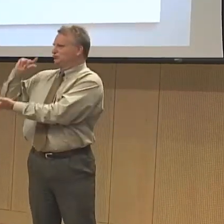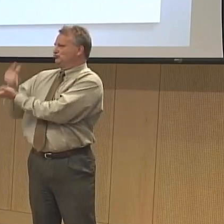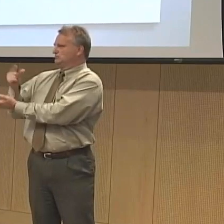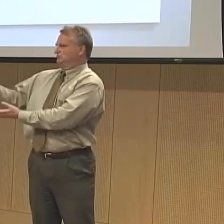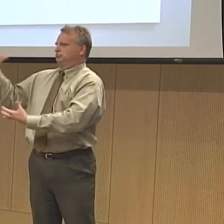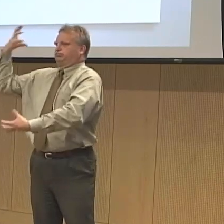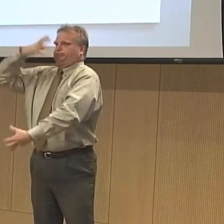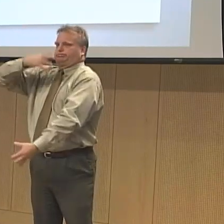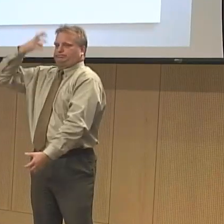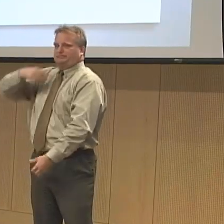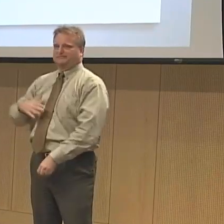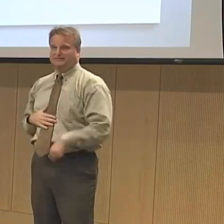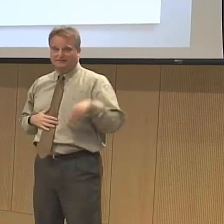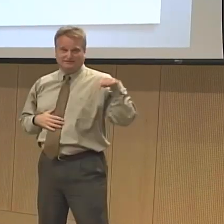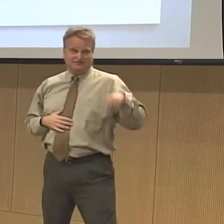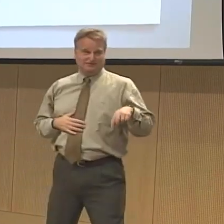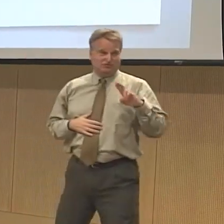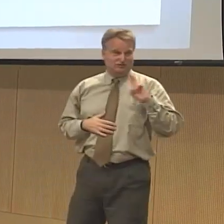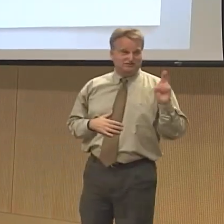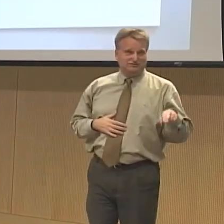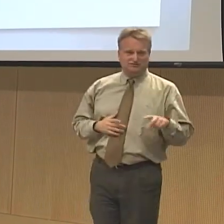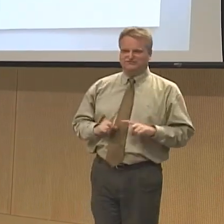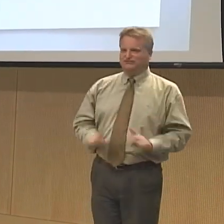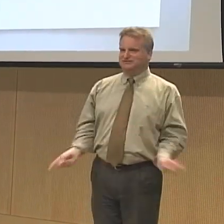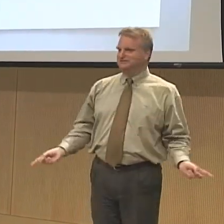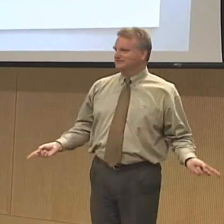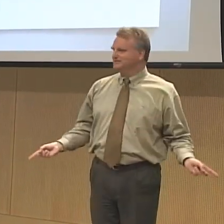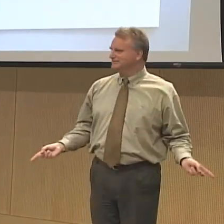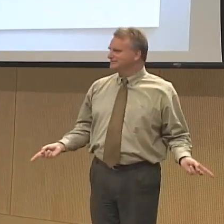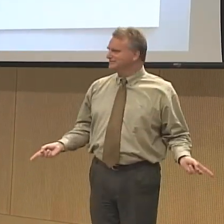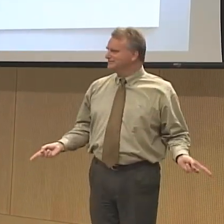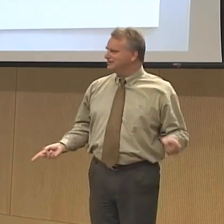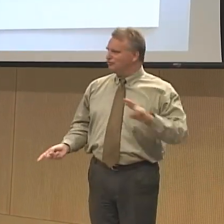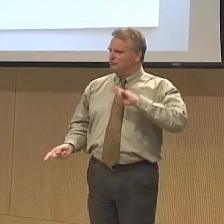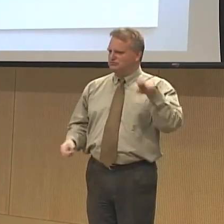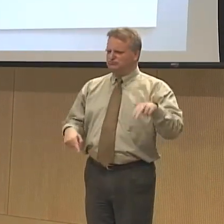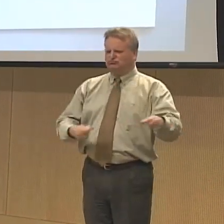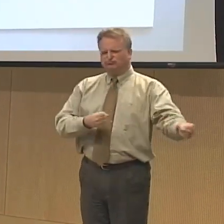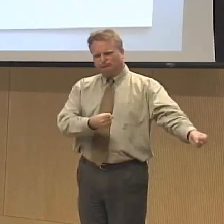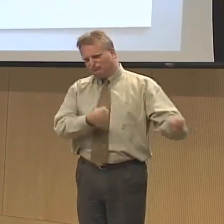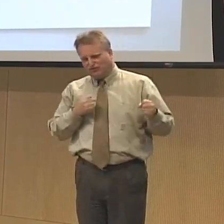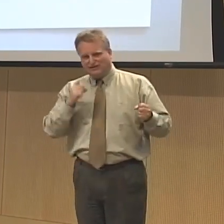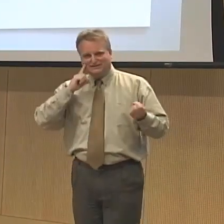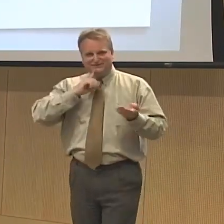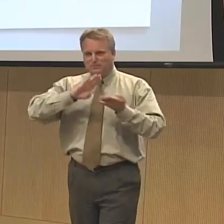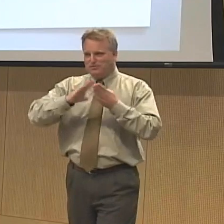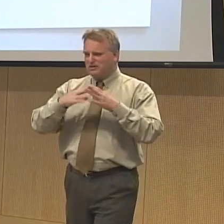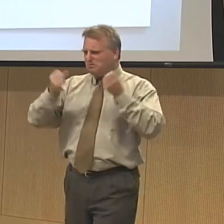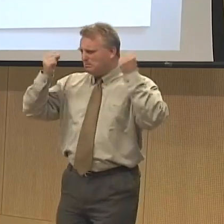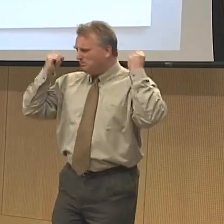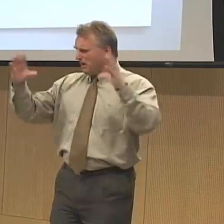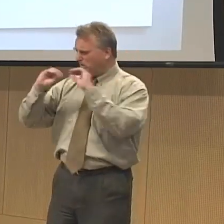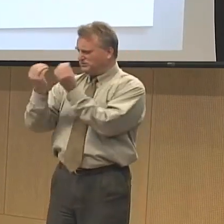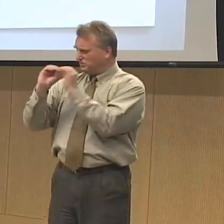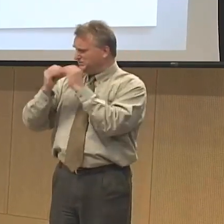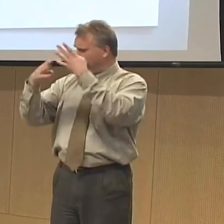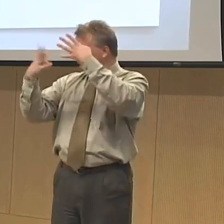the leaders came from the School for the Deaf. Here in Rochester, it's very different. Rochester has a very vibrant deaf community,